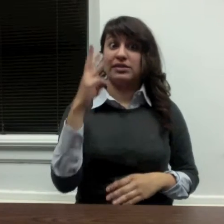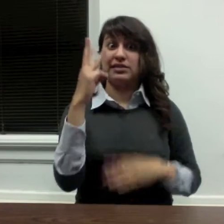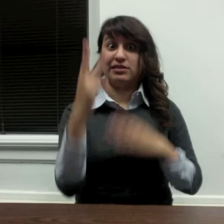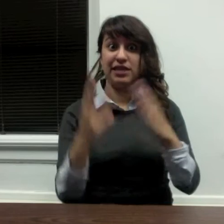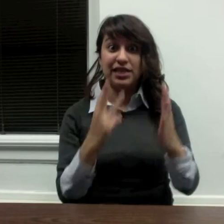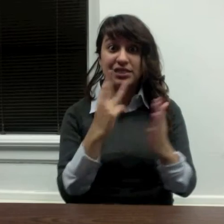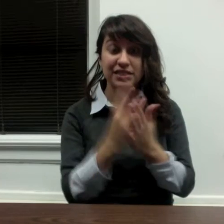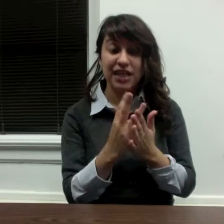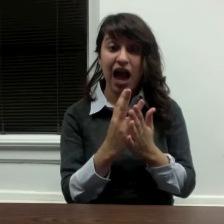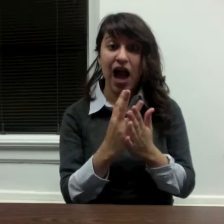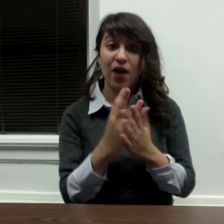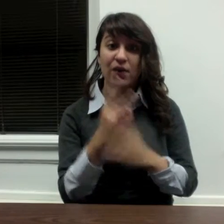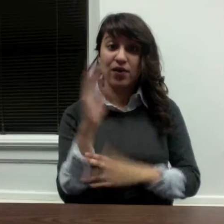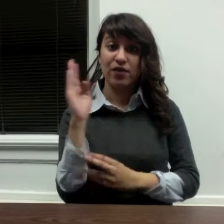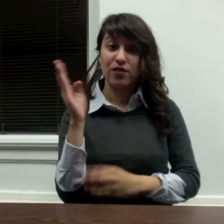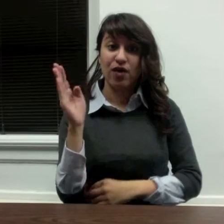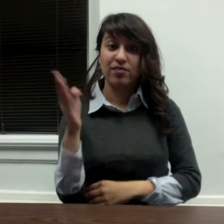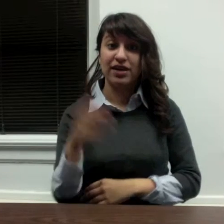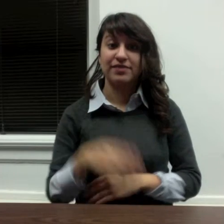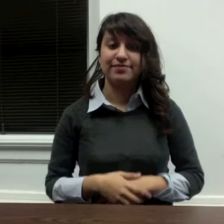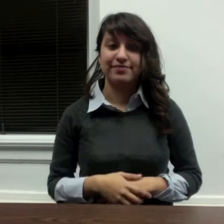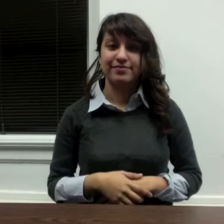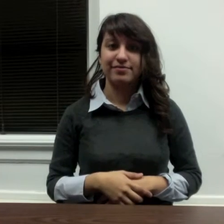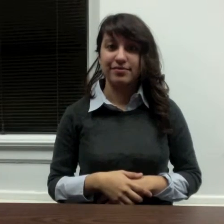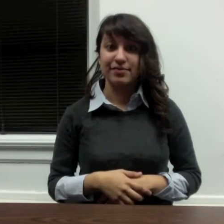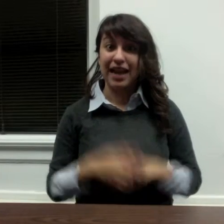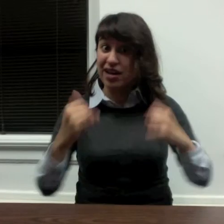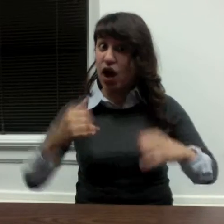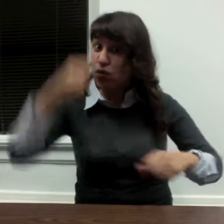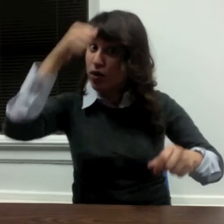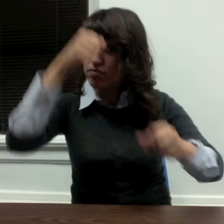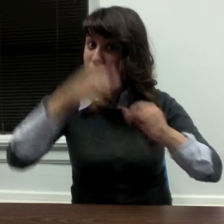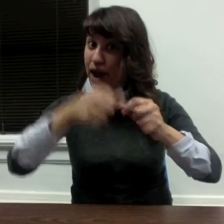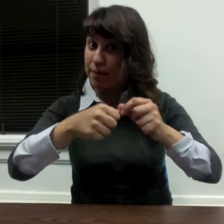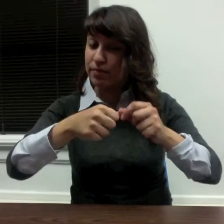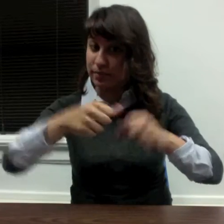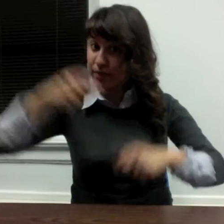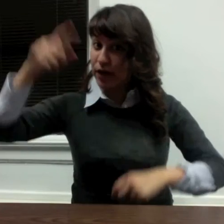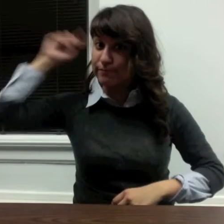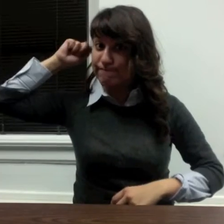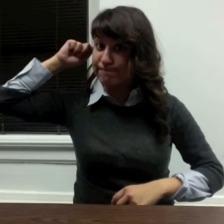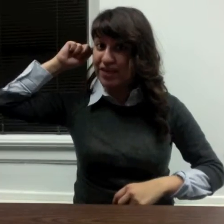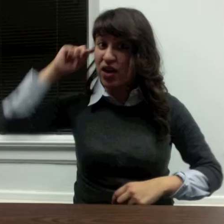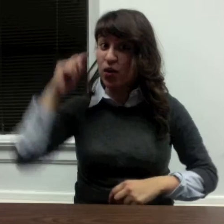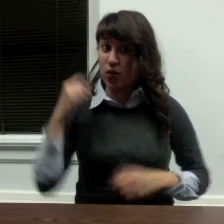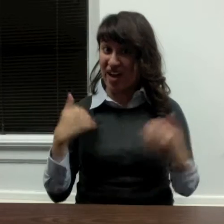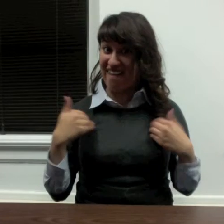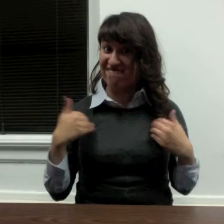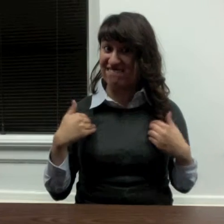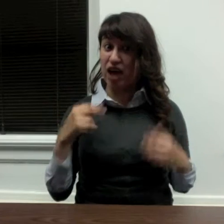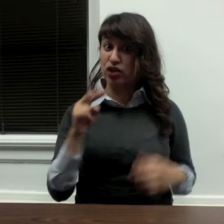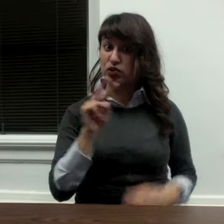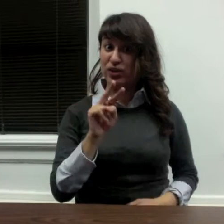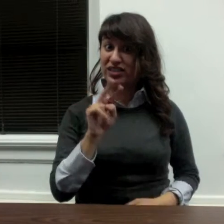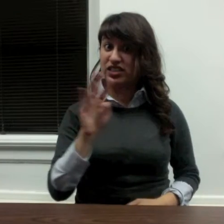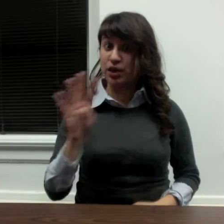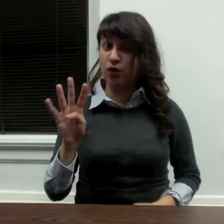Now, remember I said we have 24 3-hour slots in our agenda.